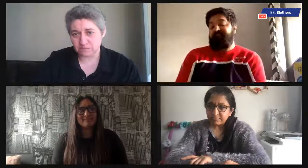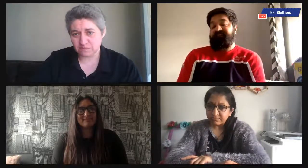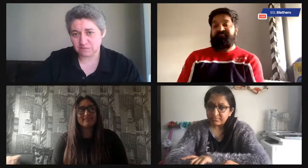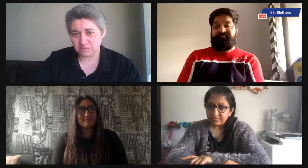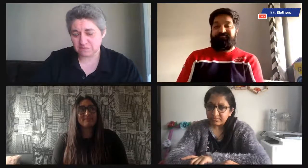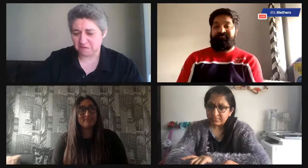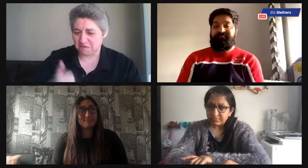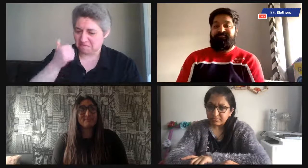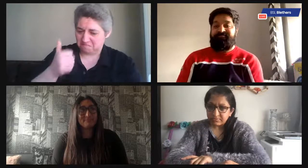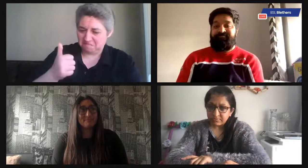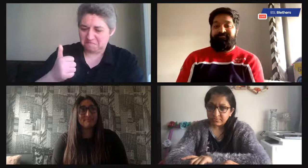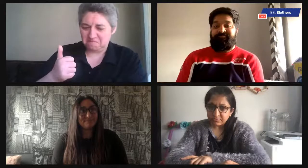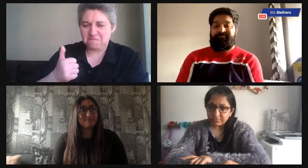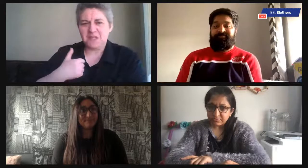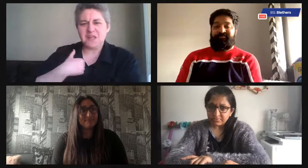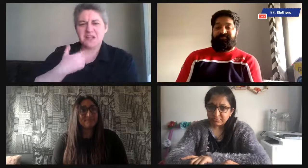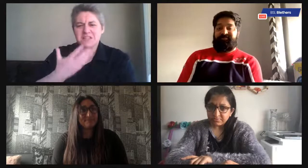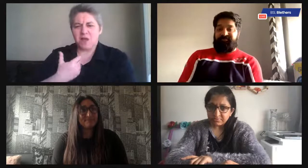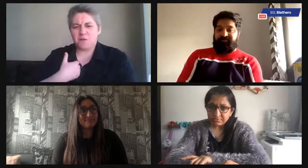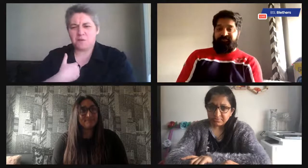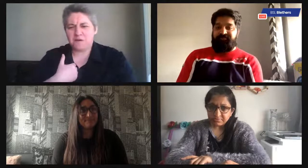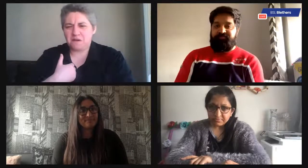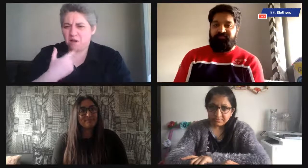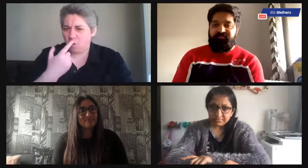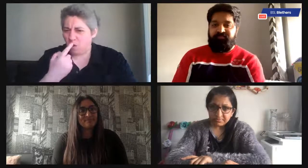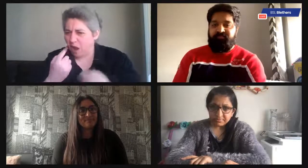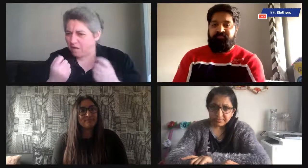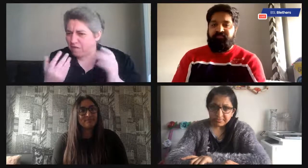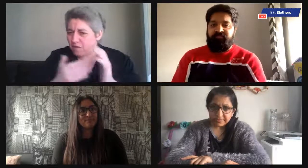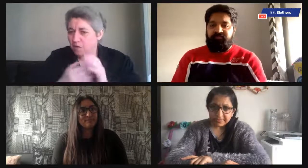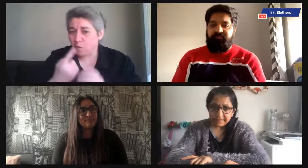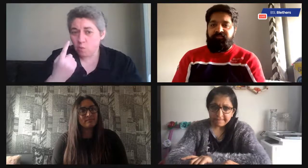to really be a part of that. So that's amazing.